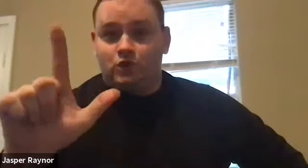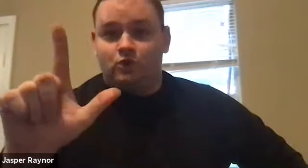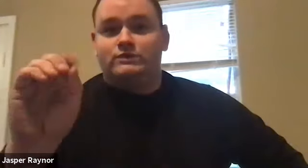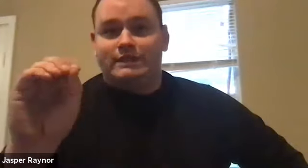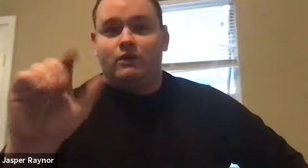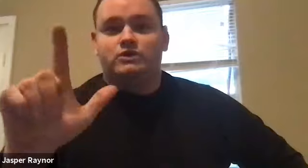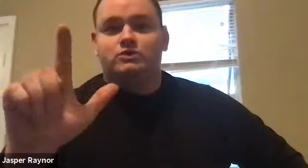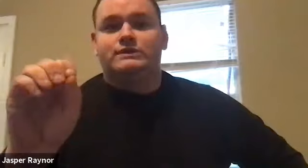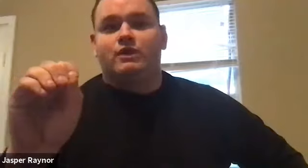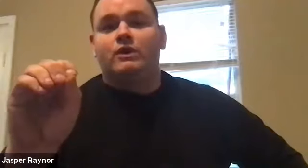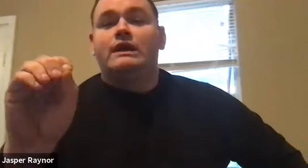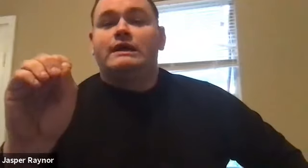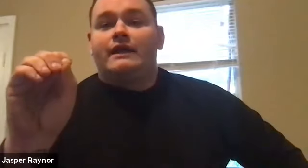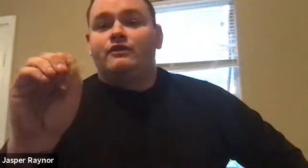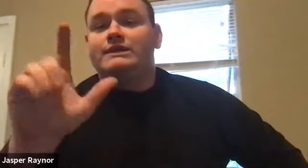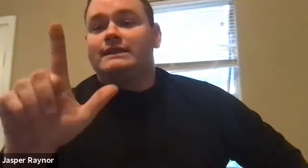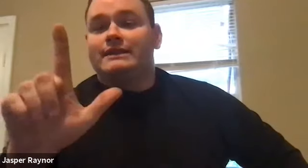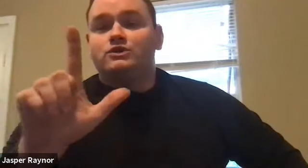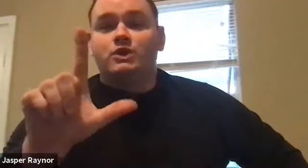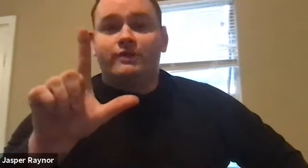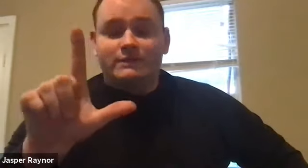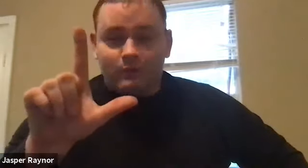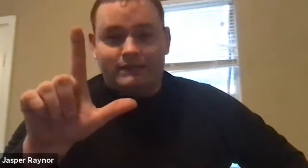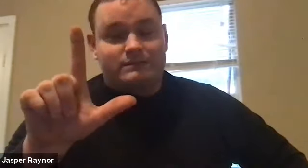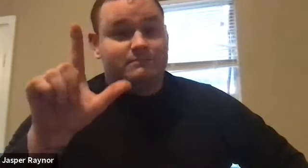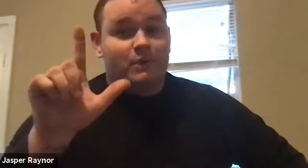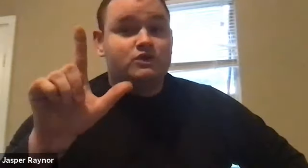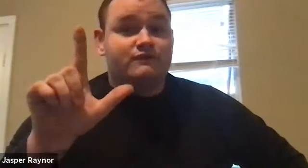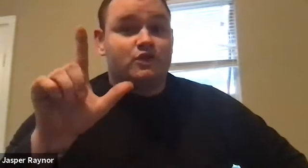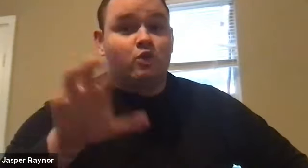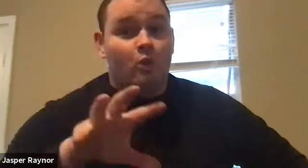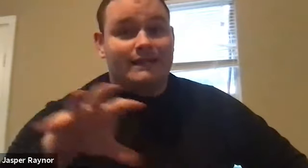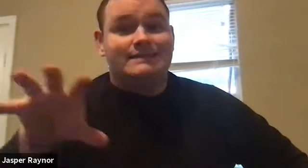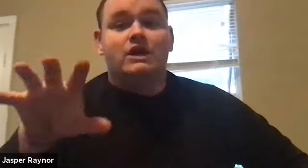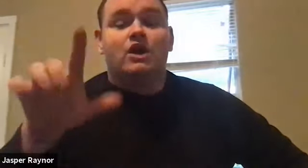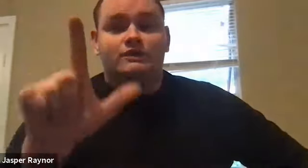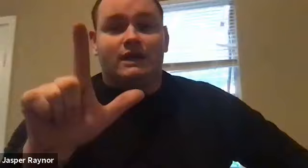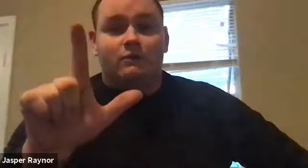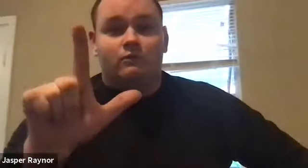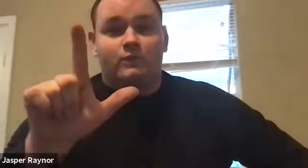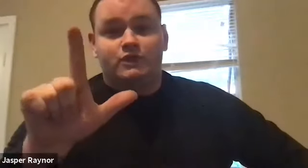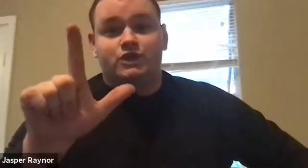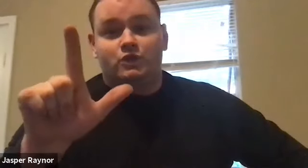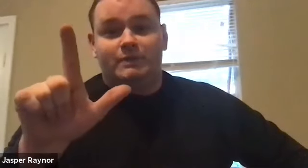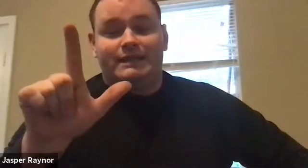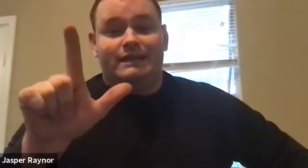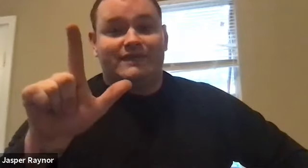2, 0, 2, 0. And the reason they do 2 this way is because most of your 20s are done with your 2 being done this